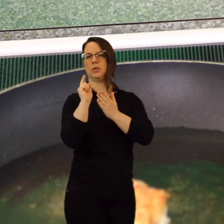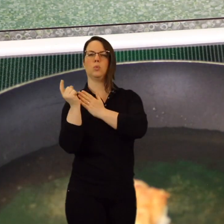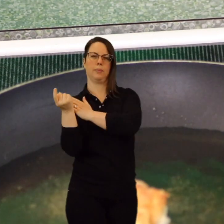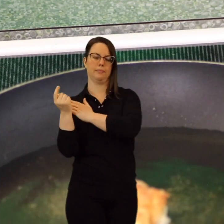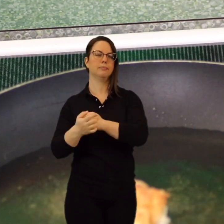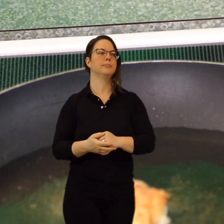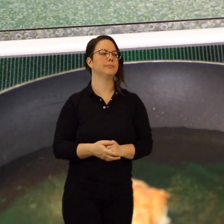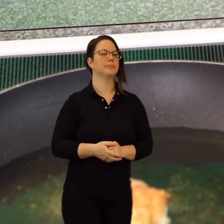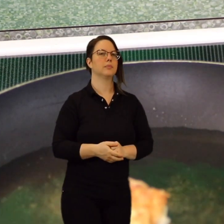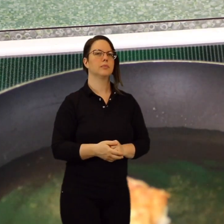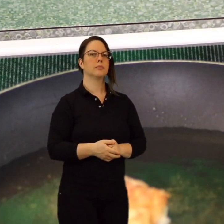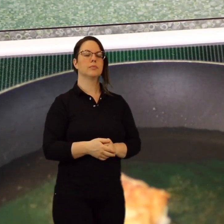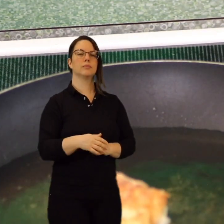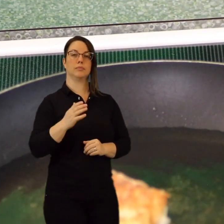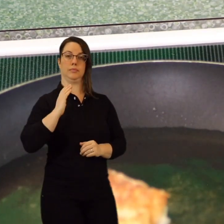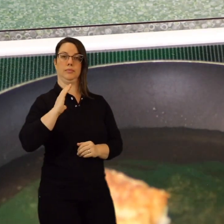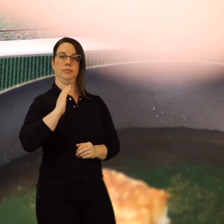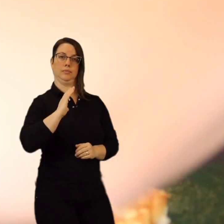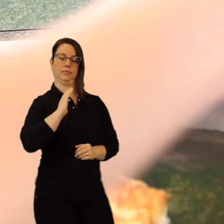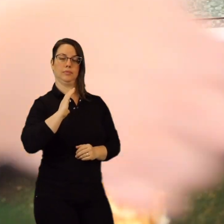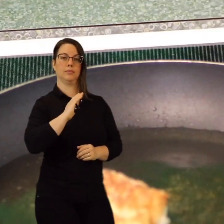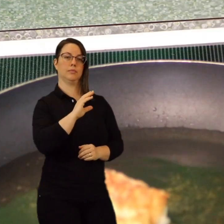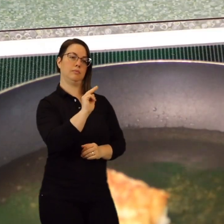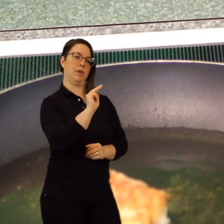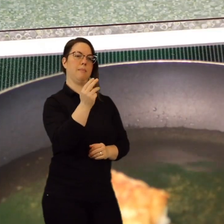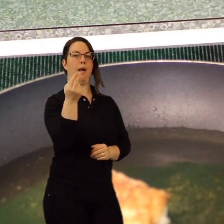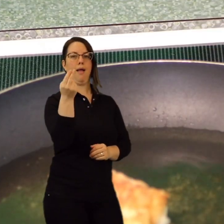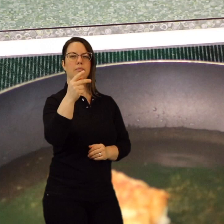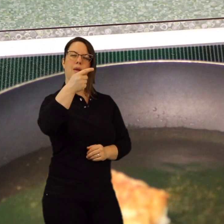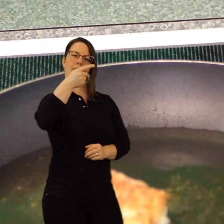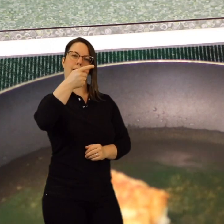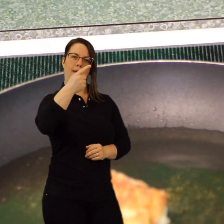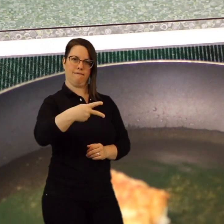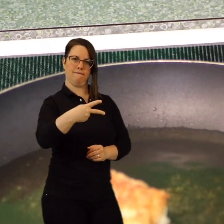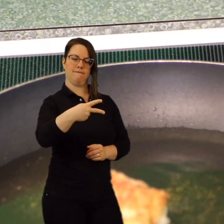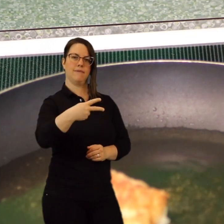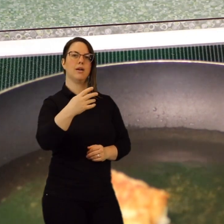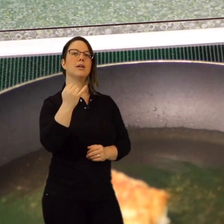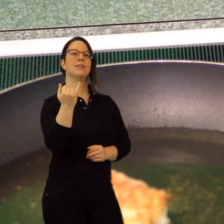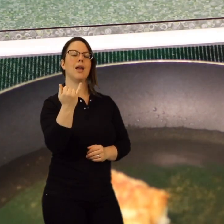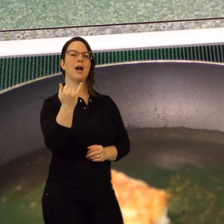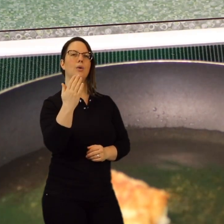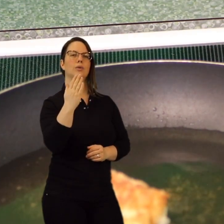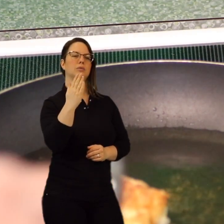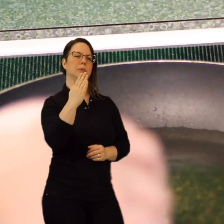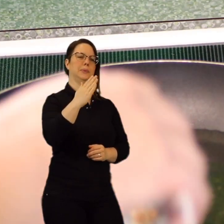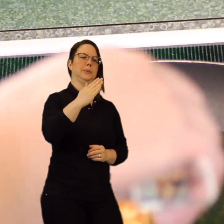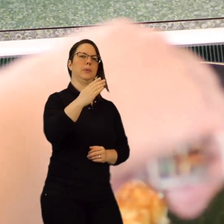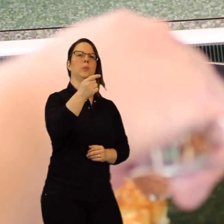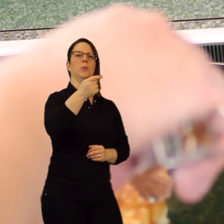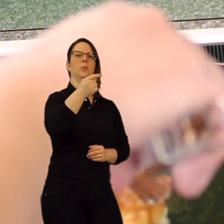between medium and high. I'm going to turn it down to about halfway between that and medium.